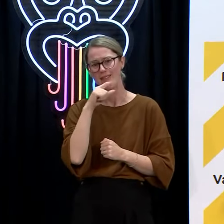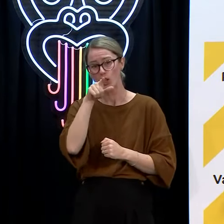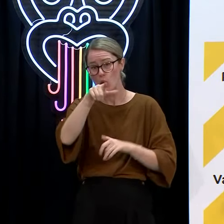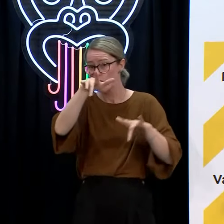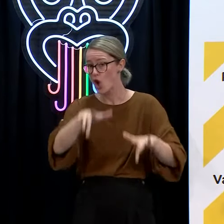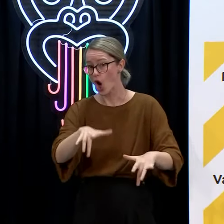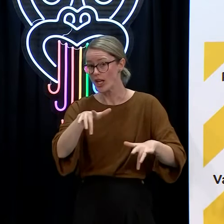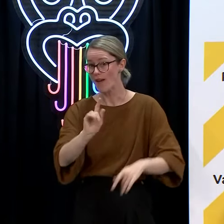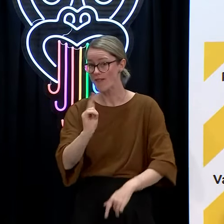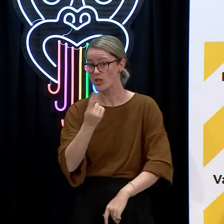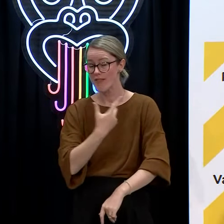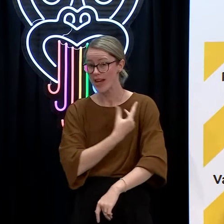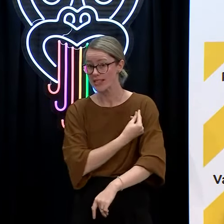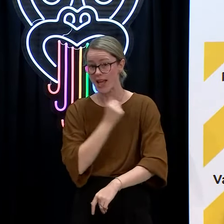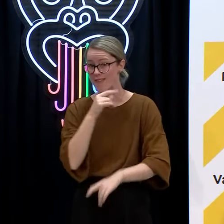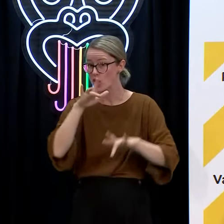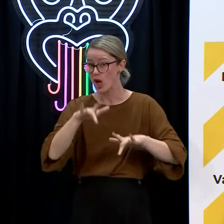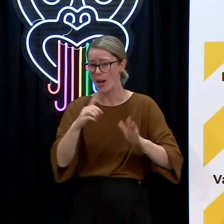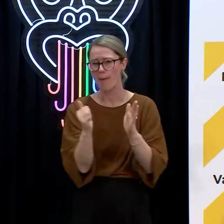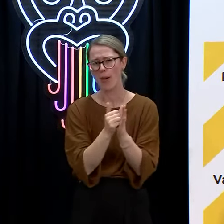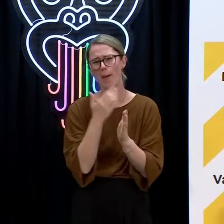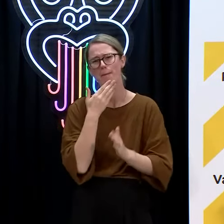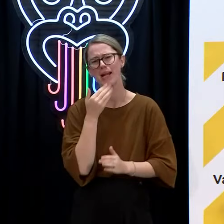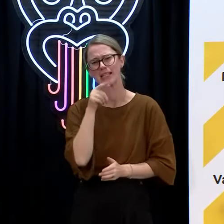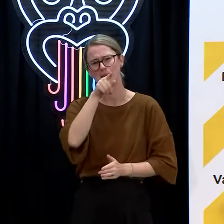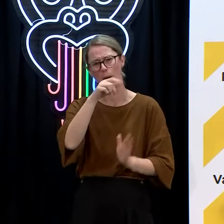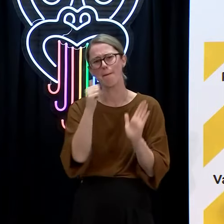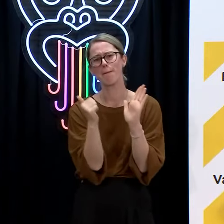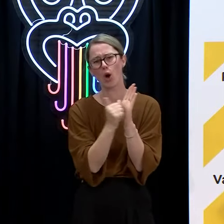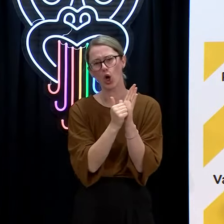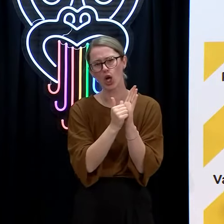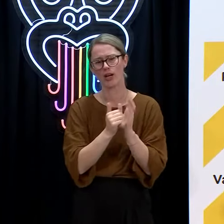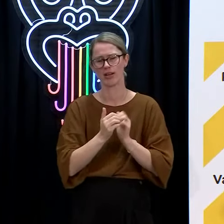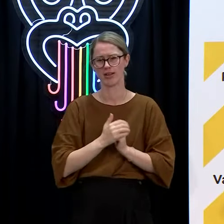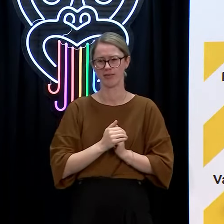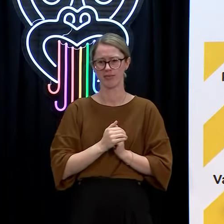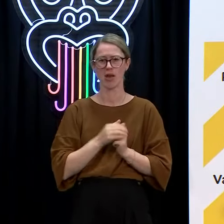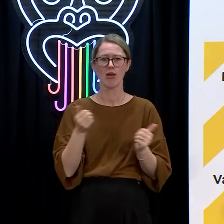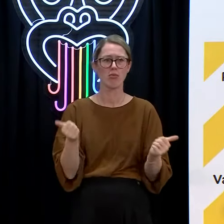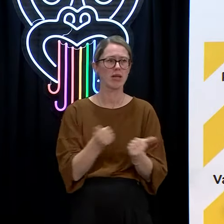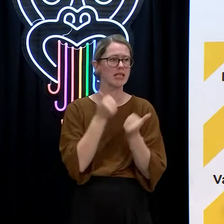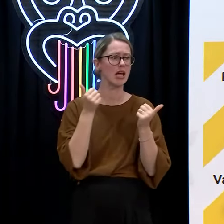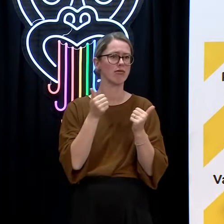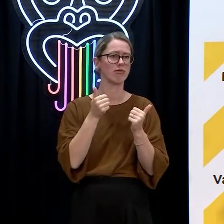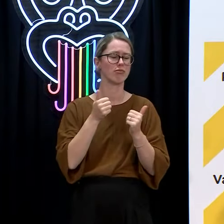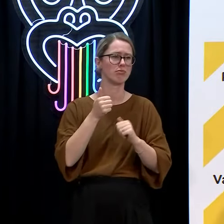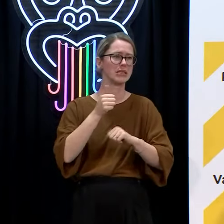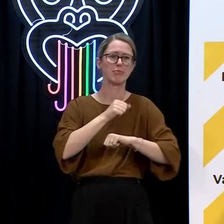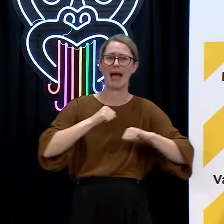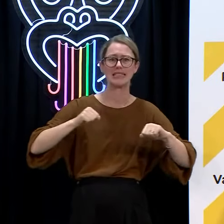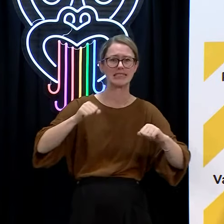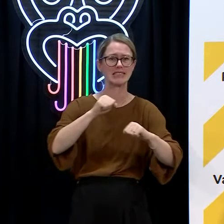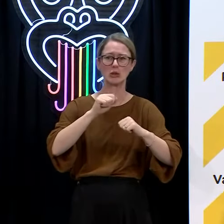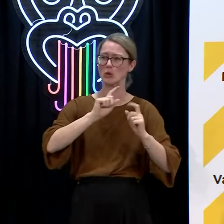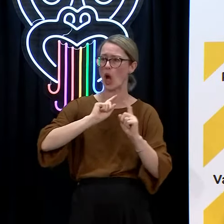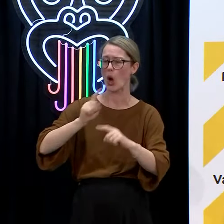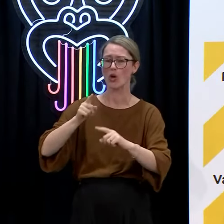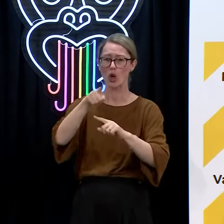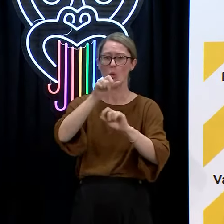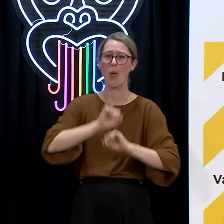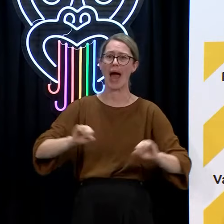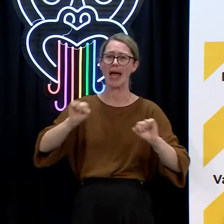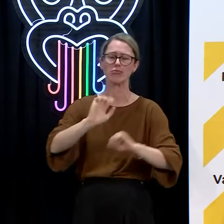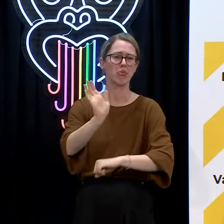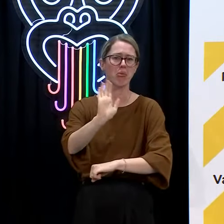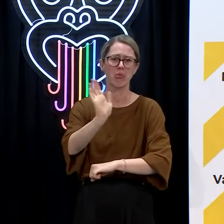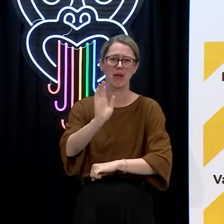received your first dose and you're not booked in, please make sure you're booking in. There is a lot of availability of space in the vaccine program.